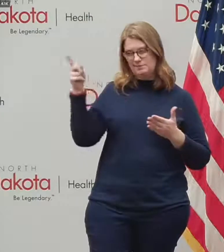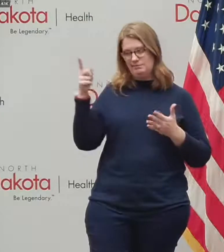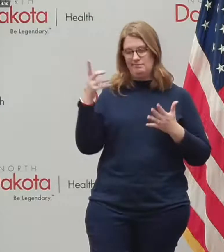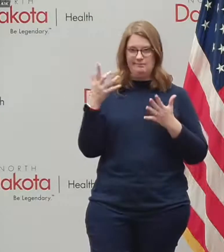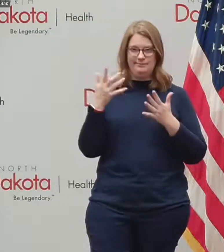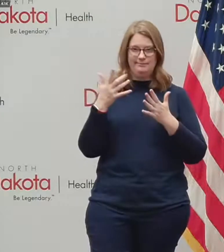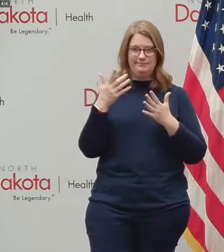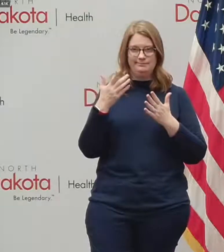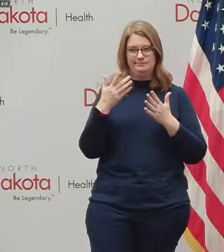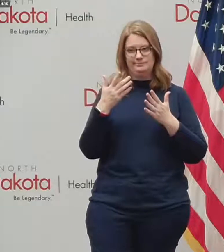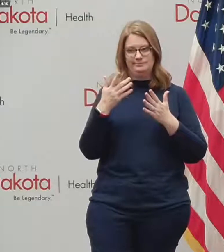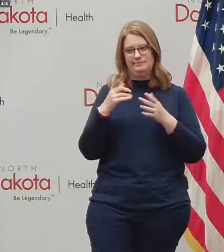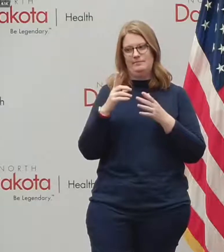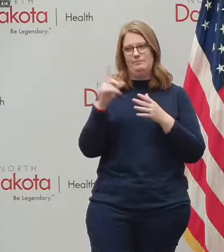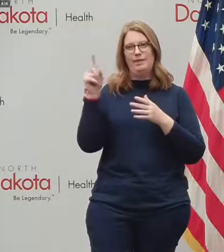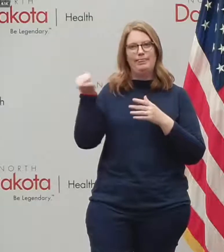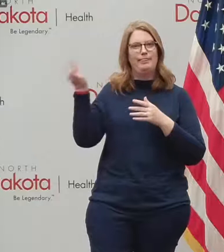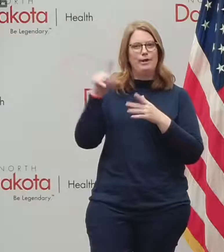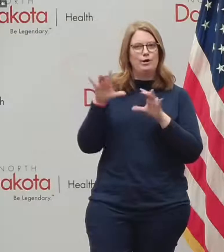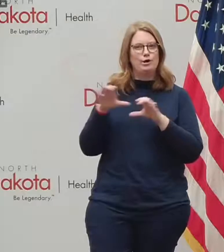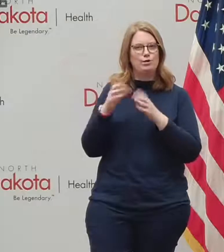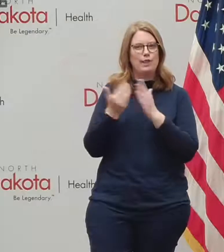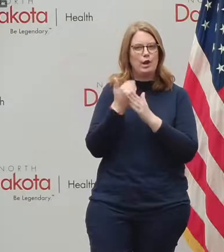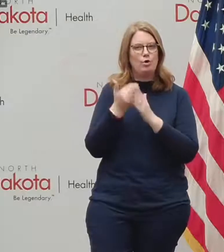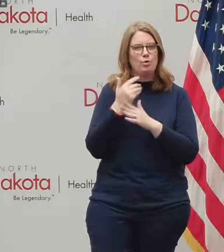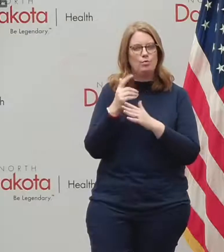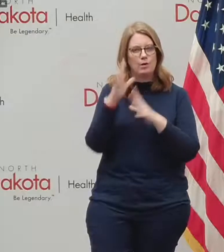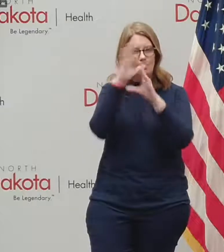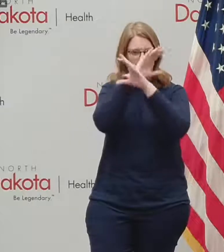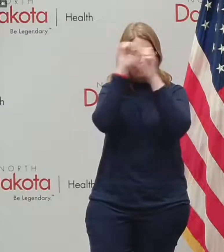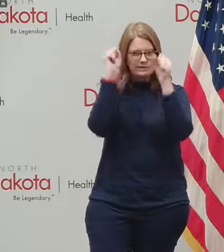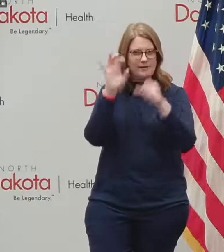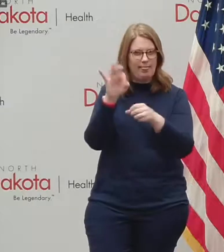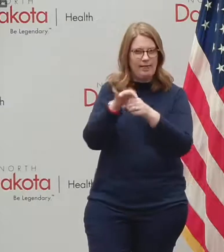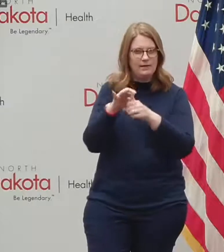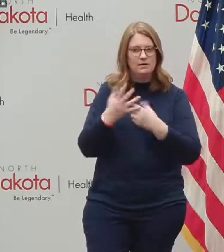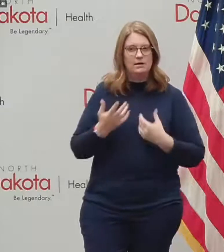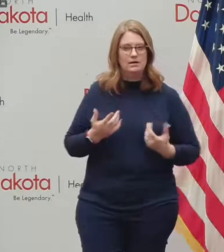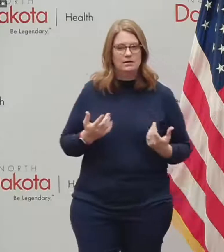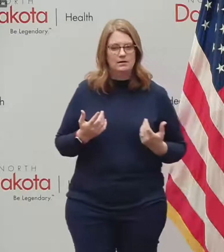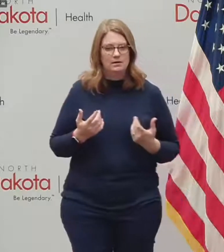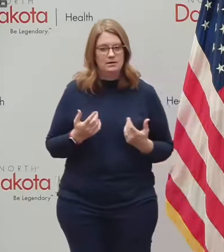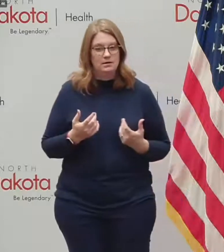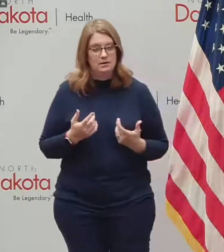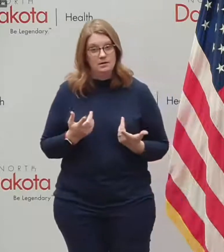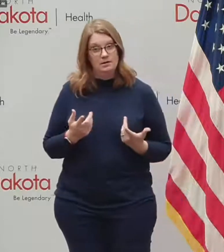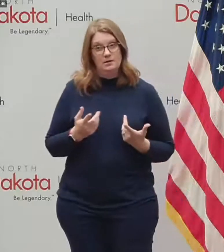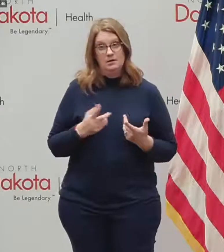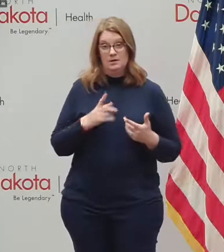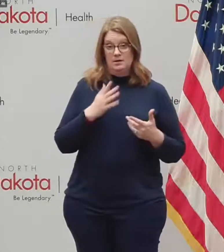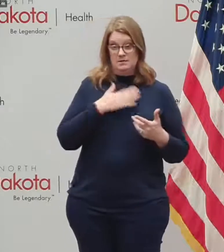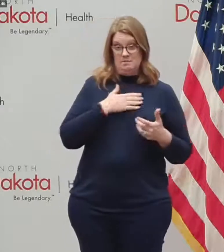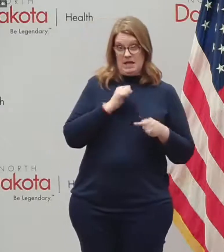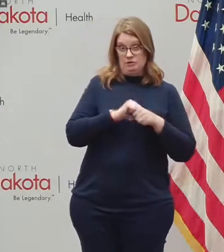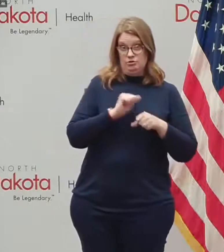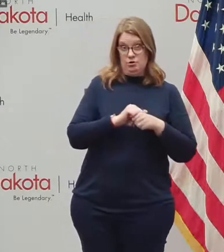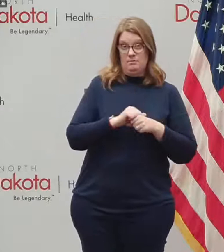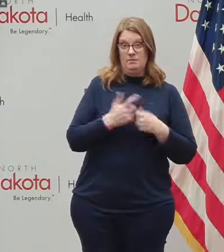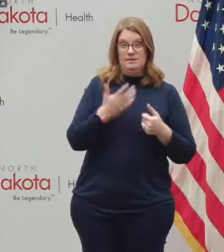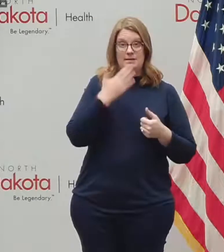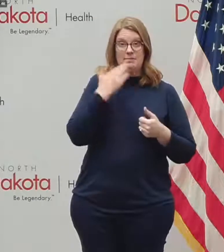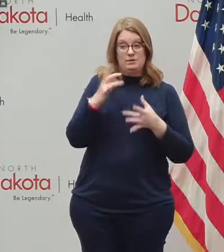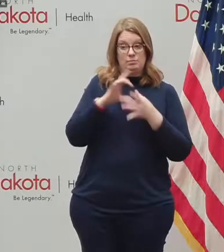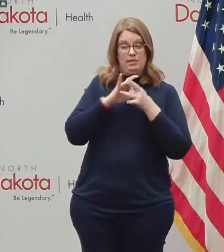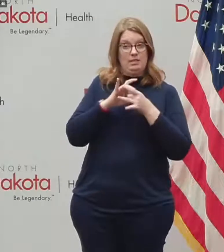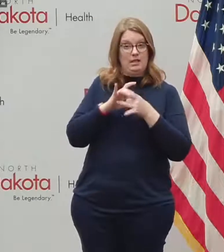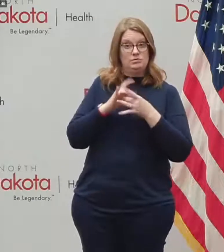what they may or may not do, but certainly as we have, I mean, the job elected as governor is to have the best relation